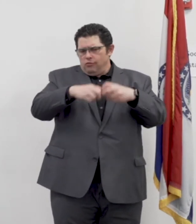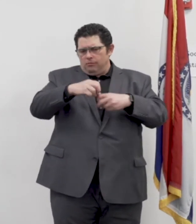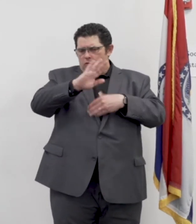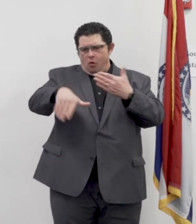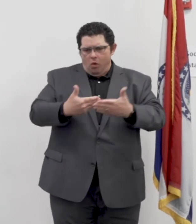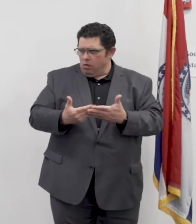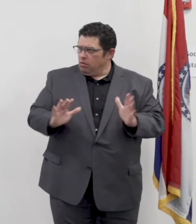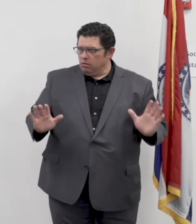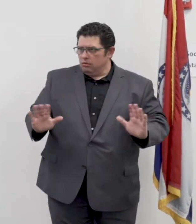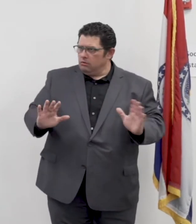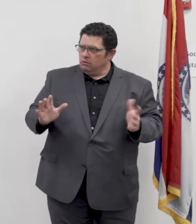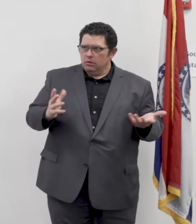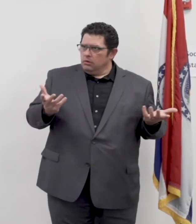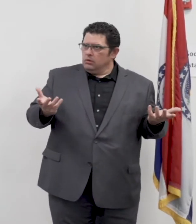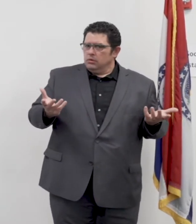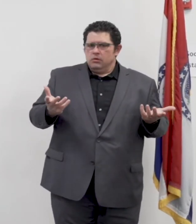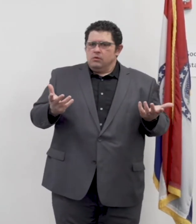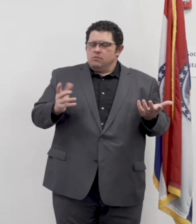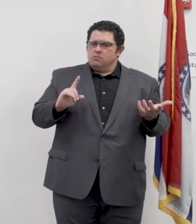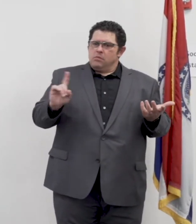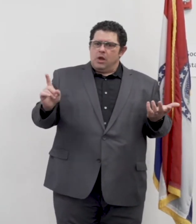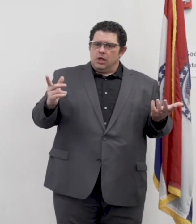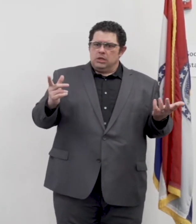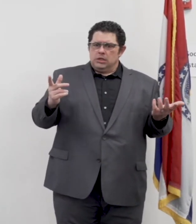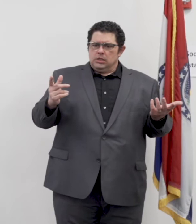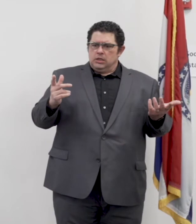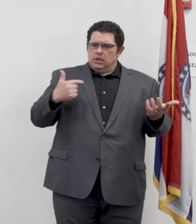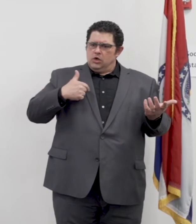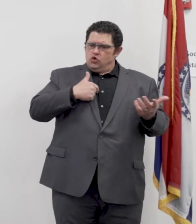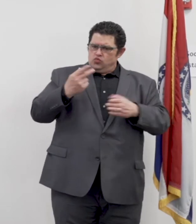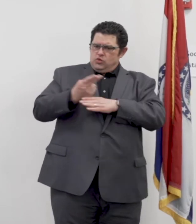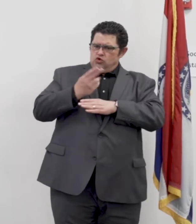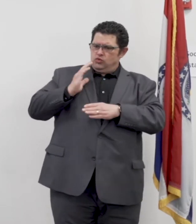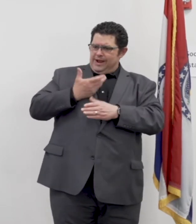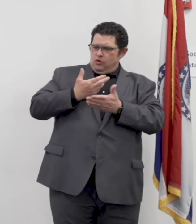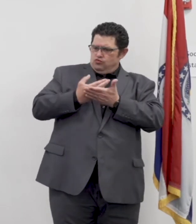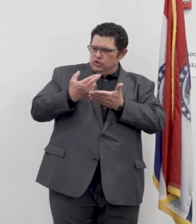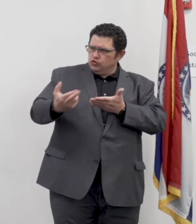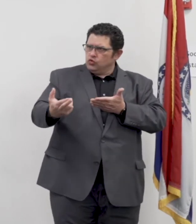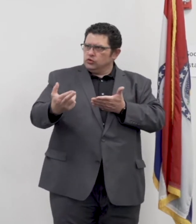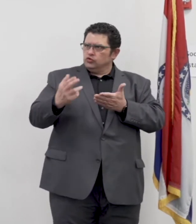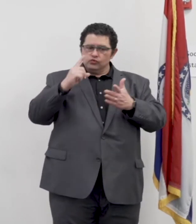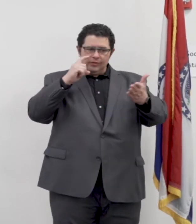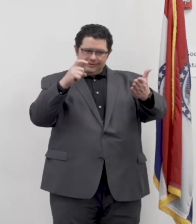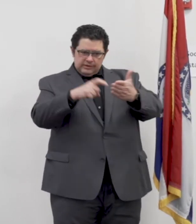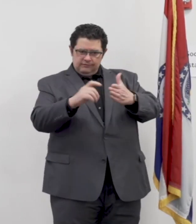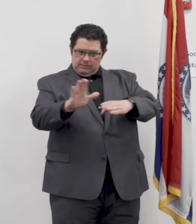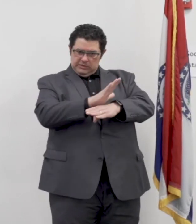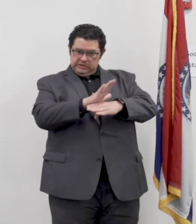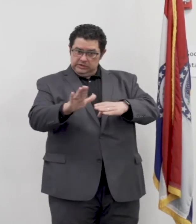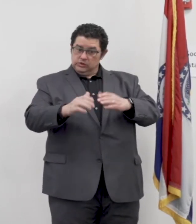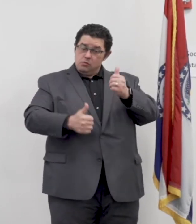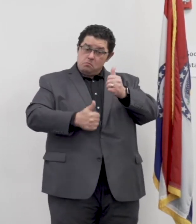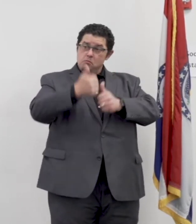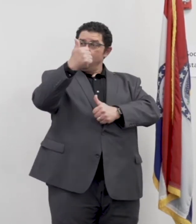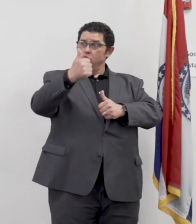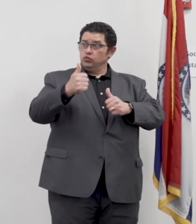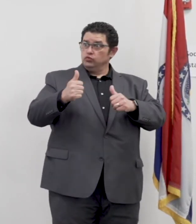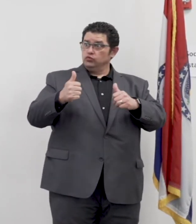to be stress in our region, but we've used our resources to identify the businesses that we believe are most